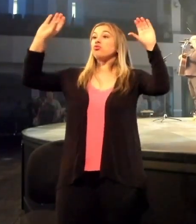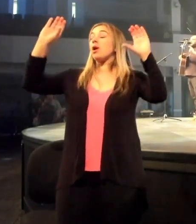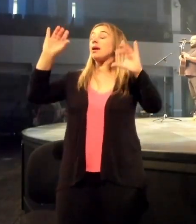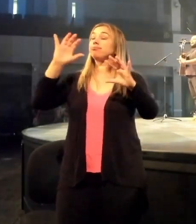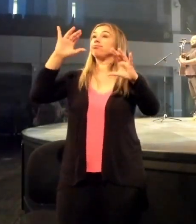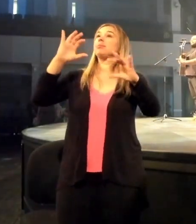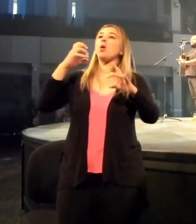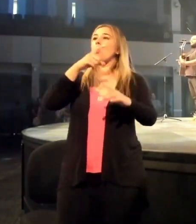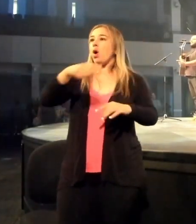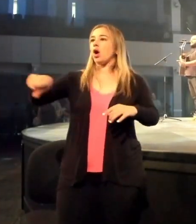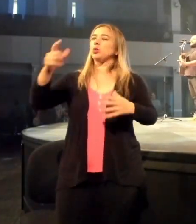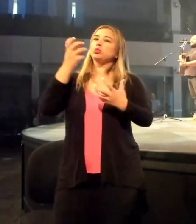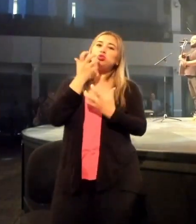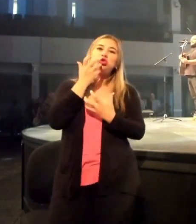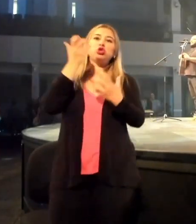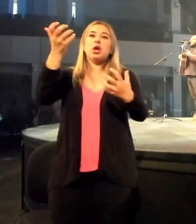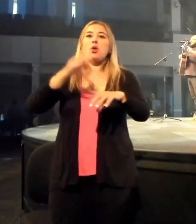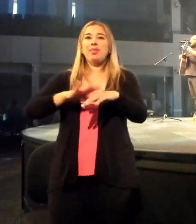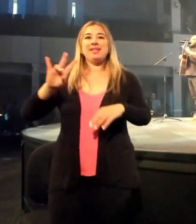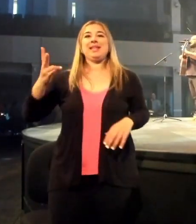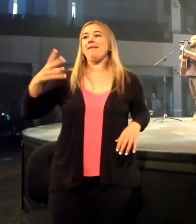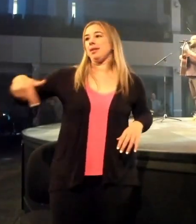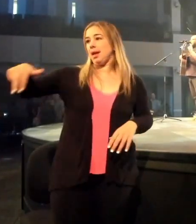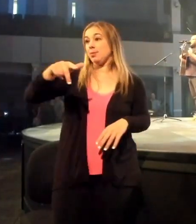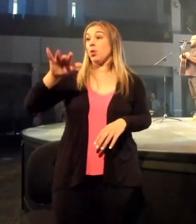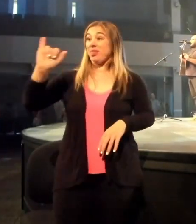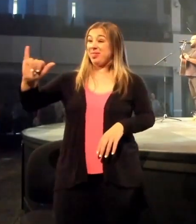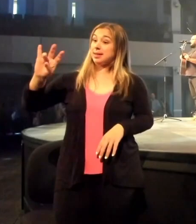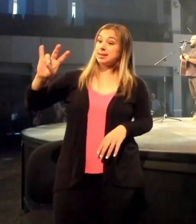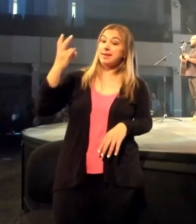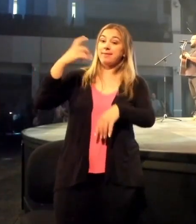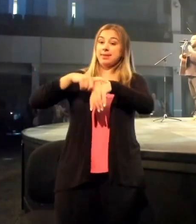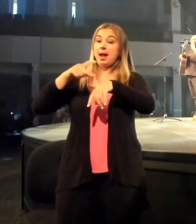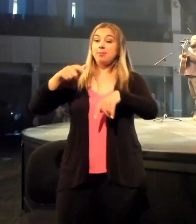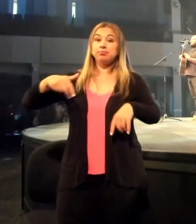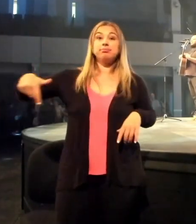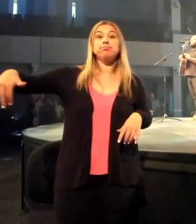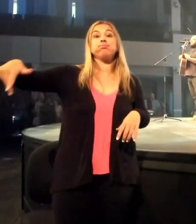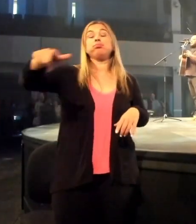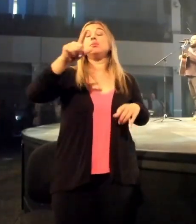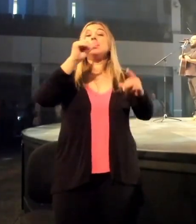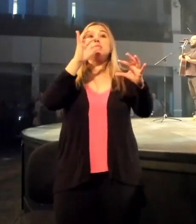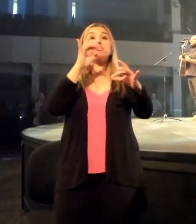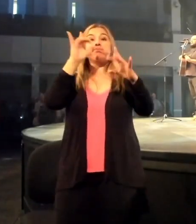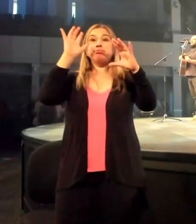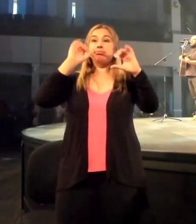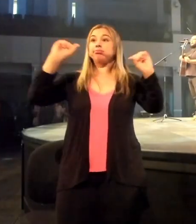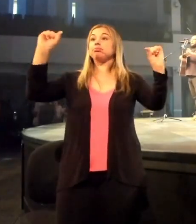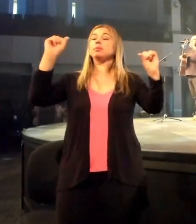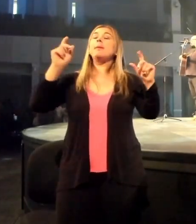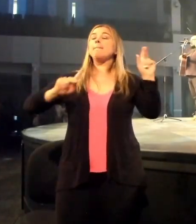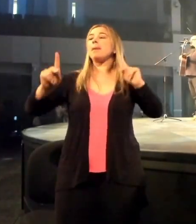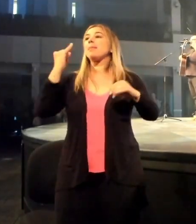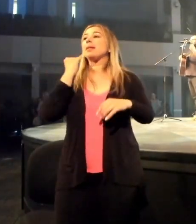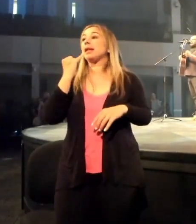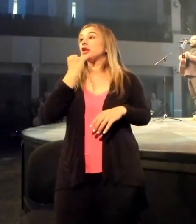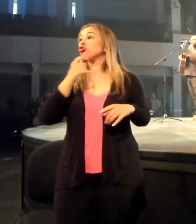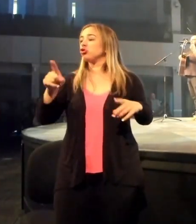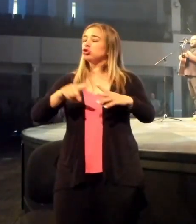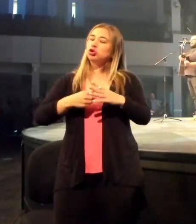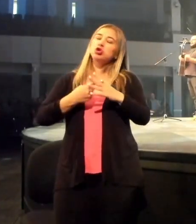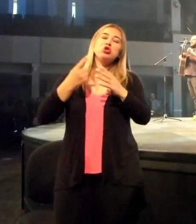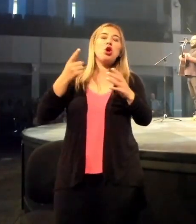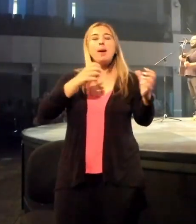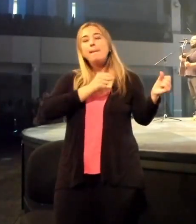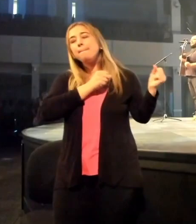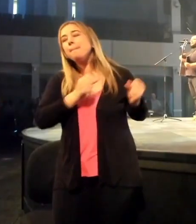I want you to shout. So on the seventh time around, when the horns blew, the people of Israel began to lift up